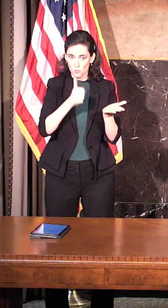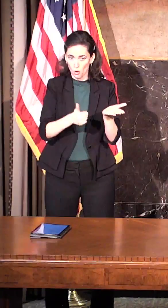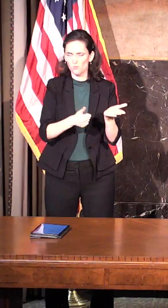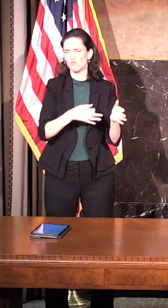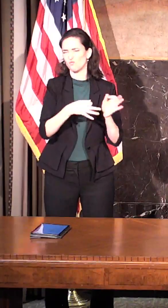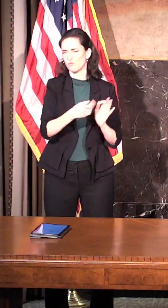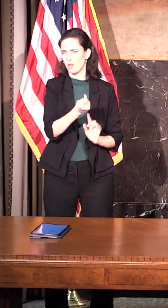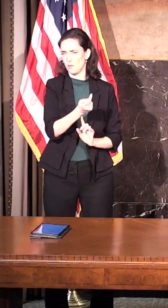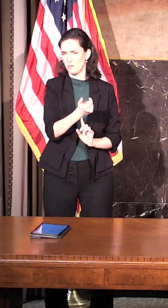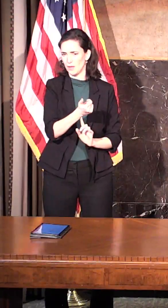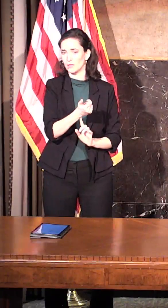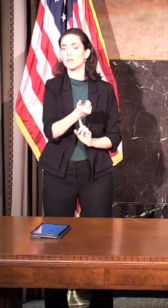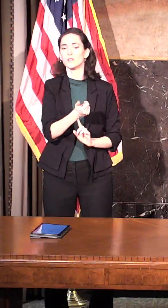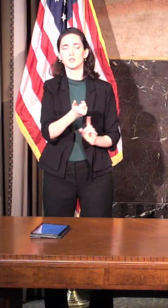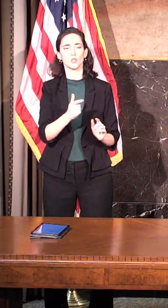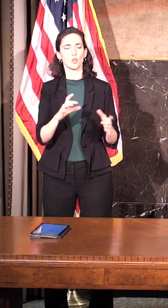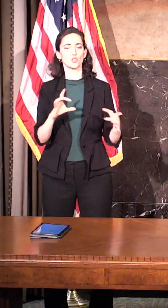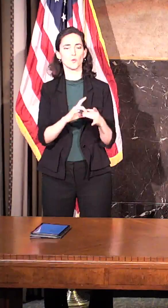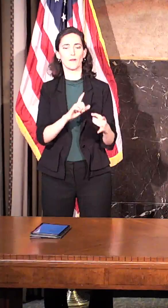Legislative Committee on the Budget.